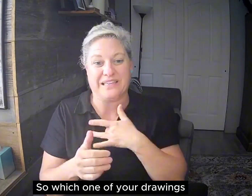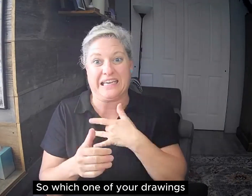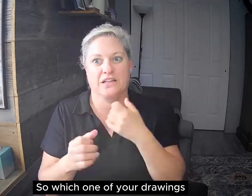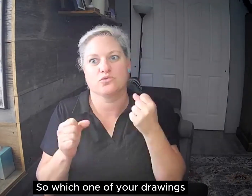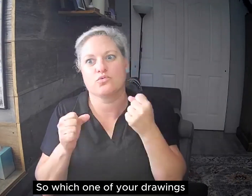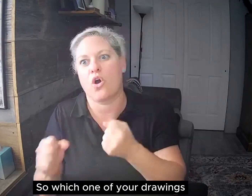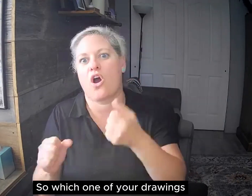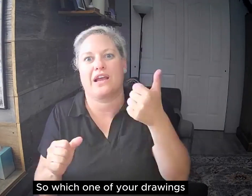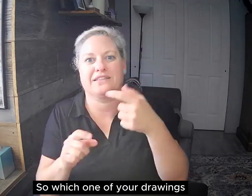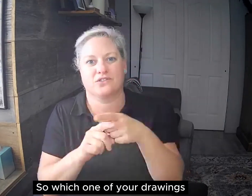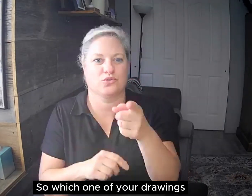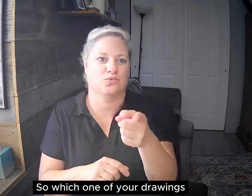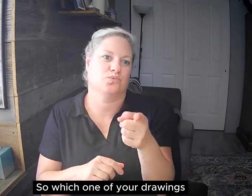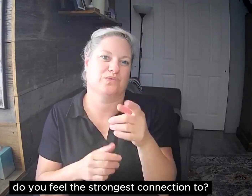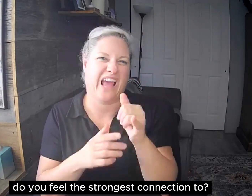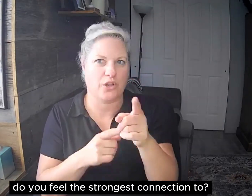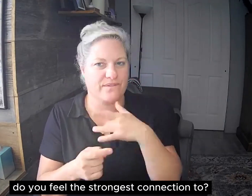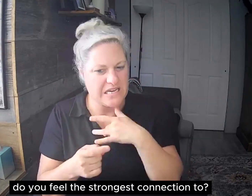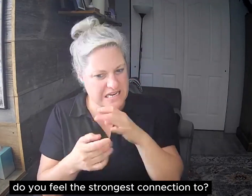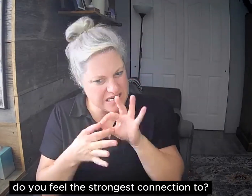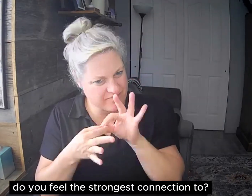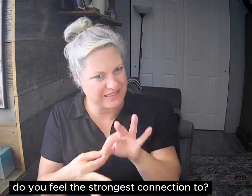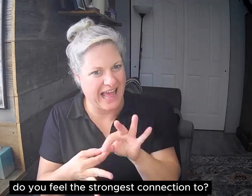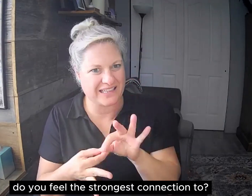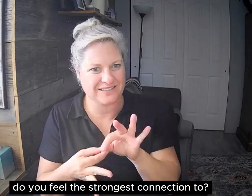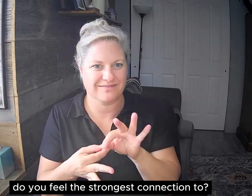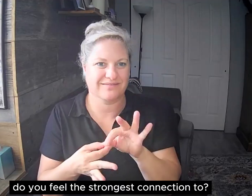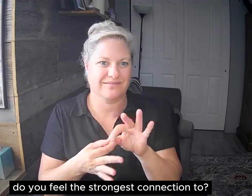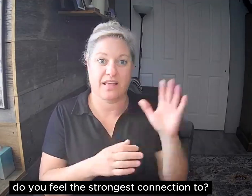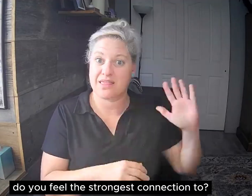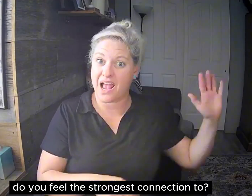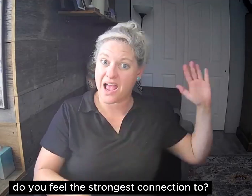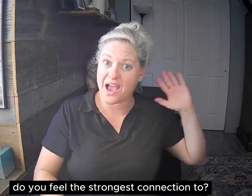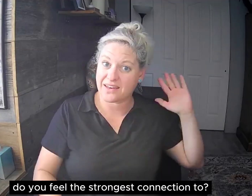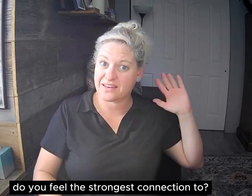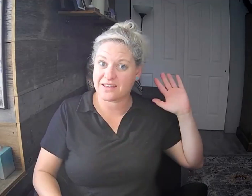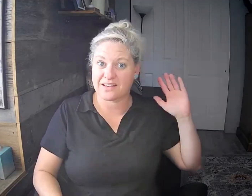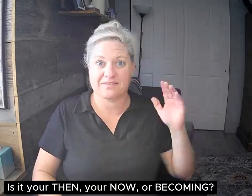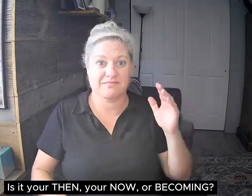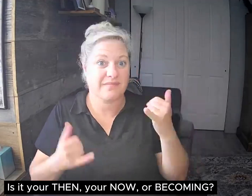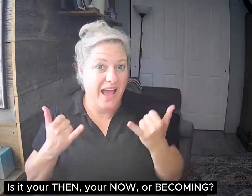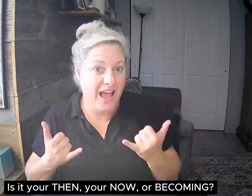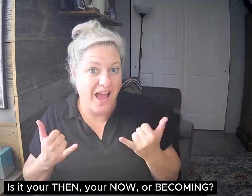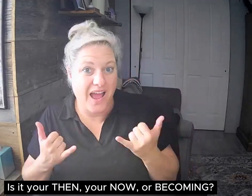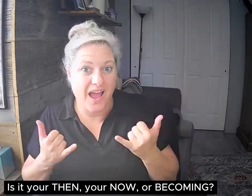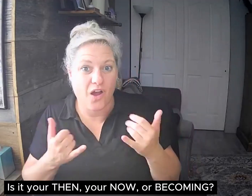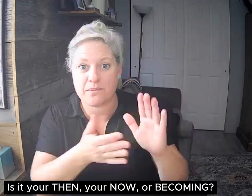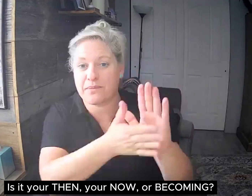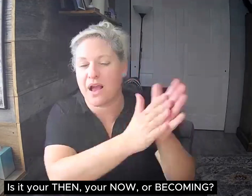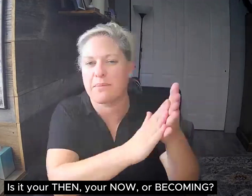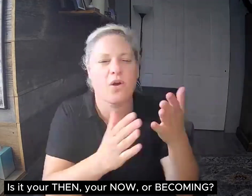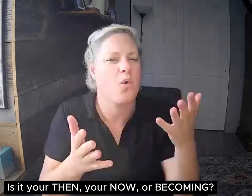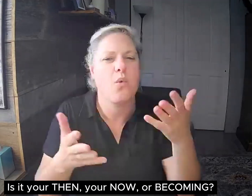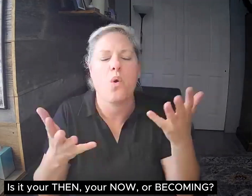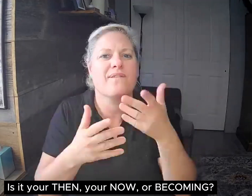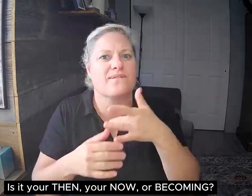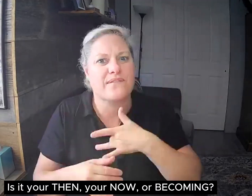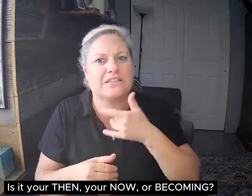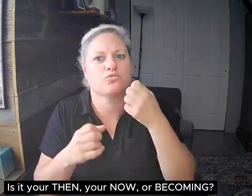So, which one of your drawings do you feel the strongest connection to? Is it your then, your now, or